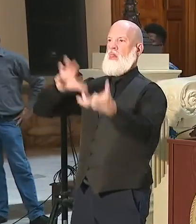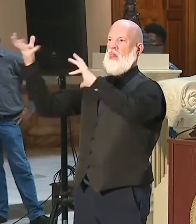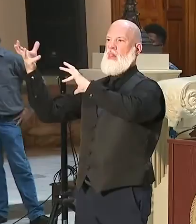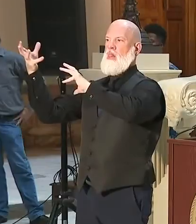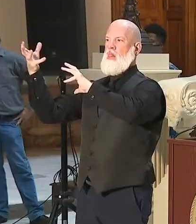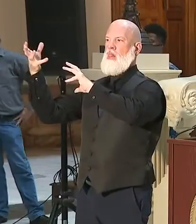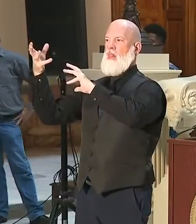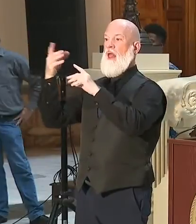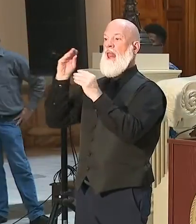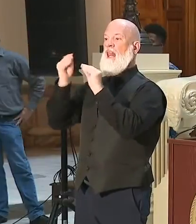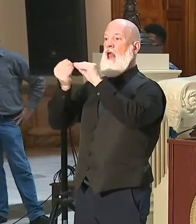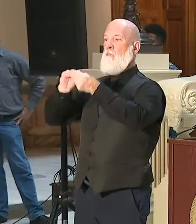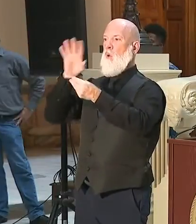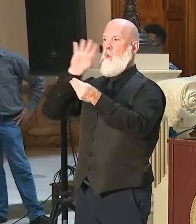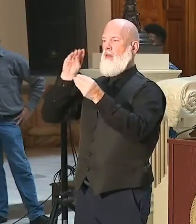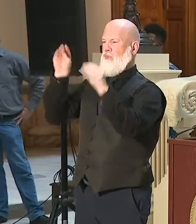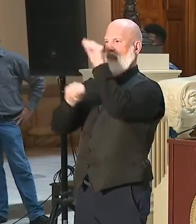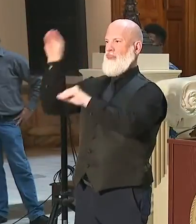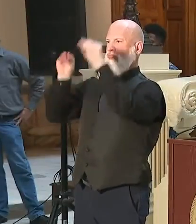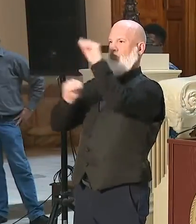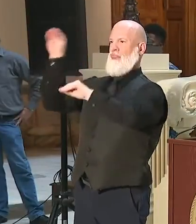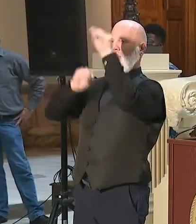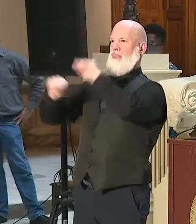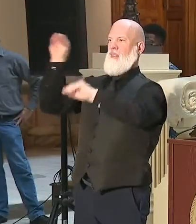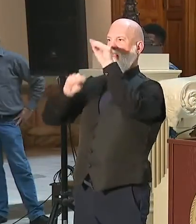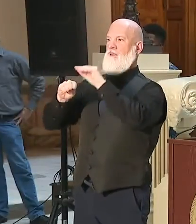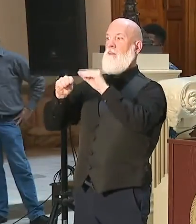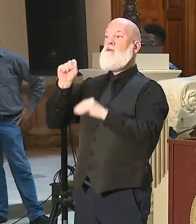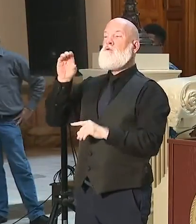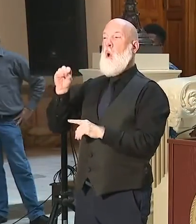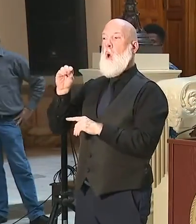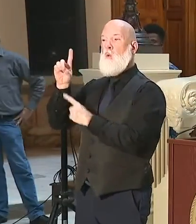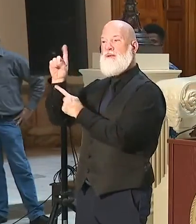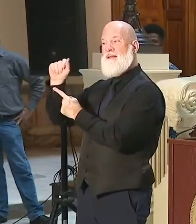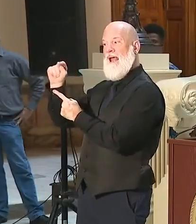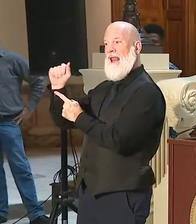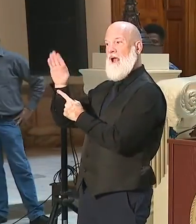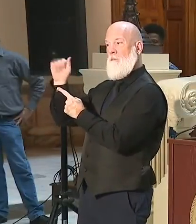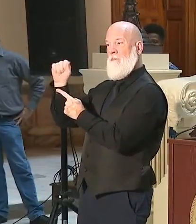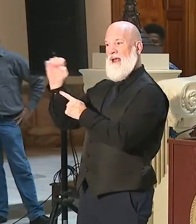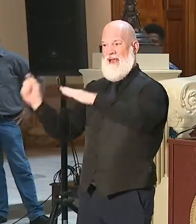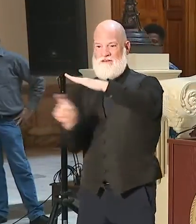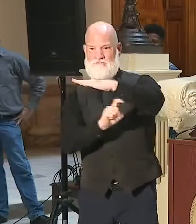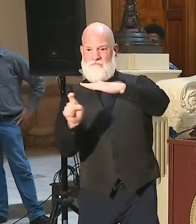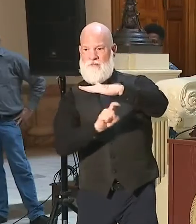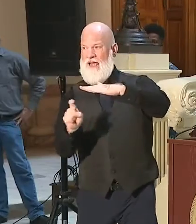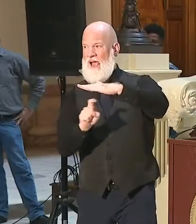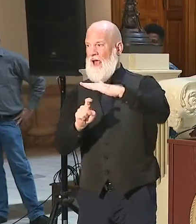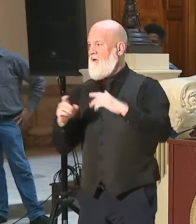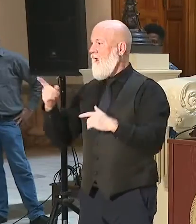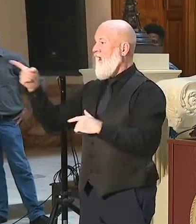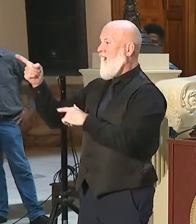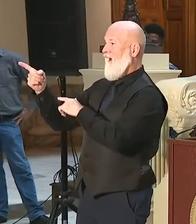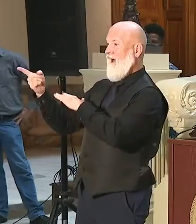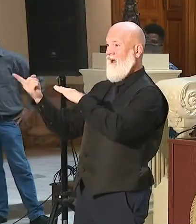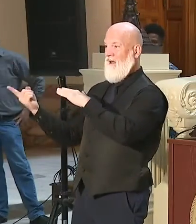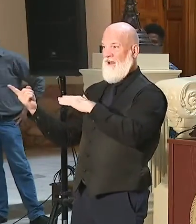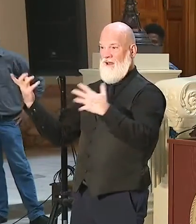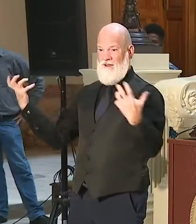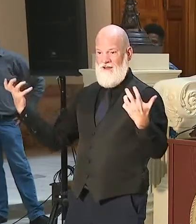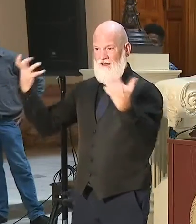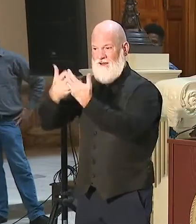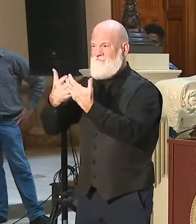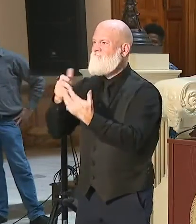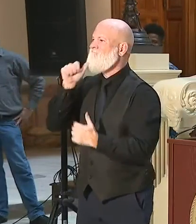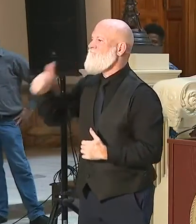database could not recognize what it was looking at. And obviously they had people who were getting zero results when they were looking at